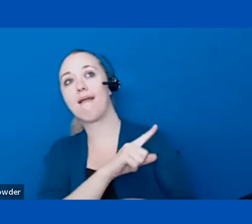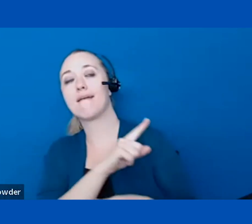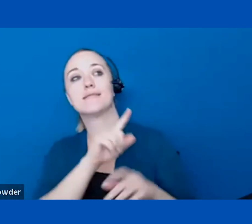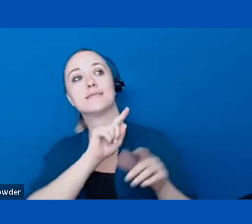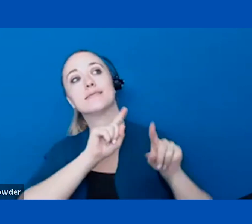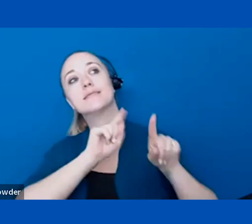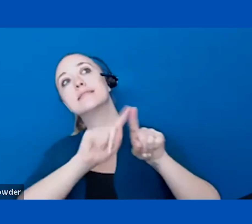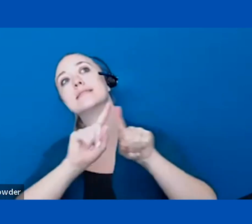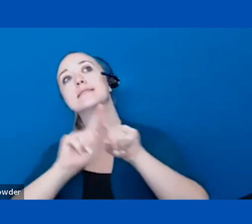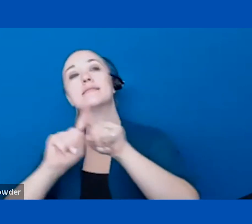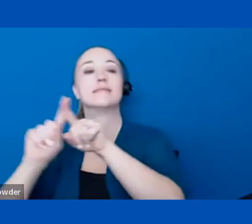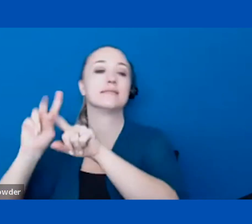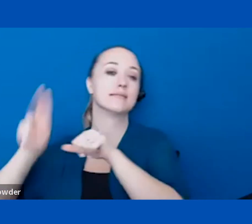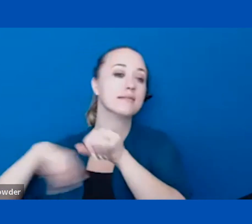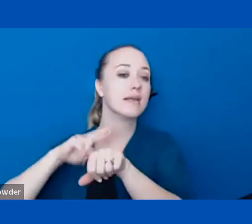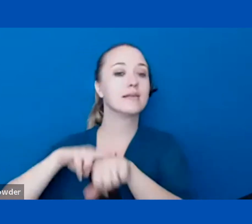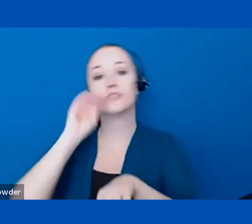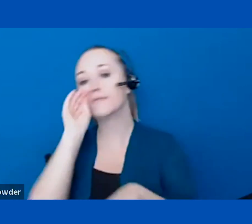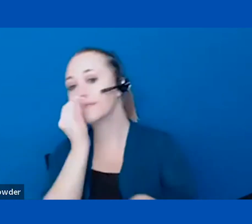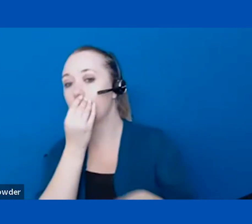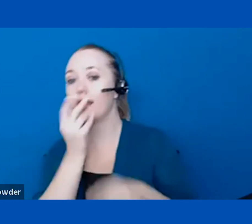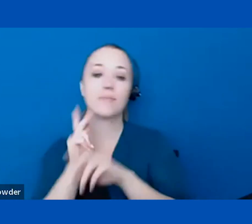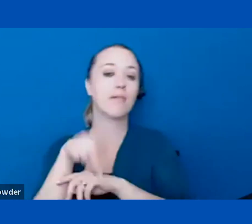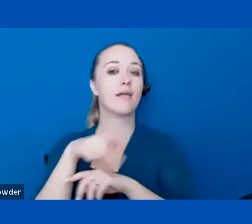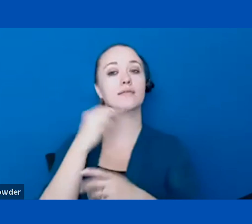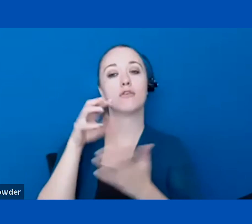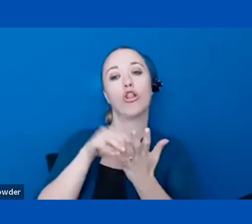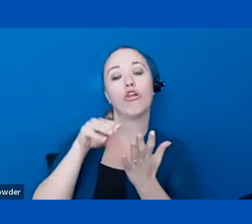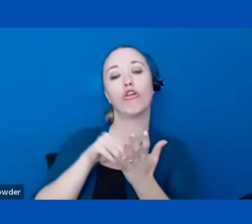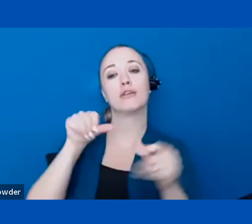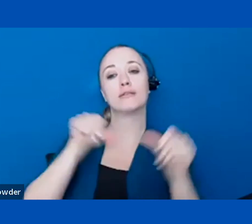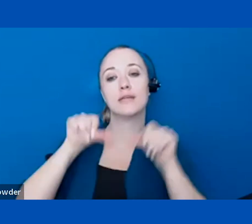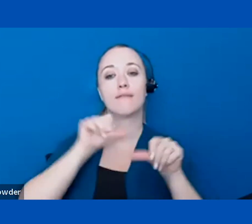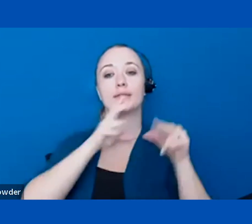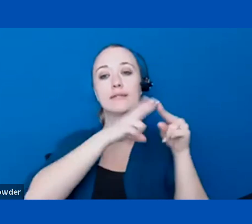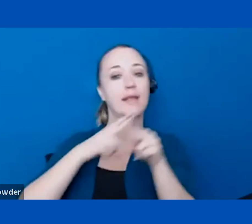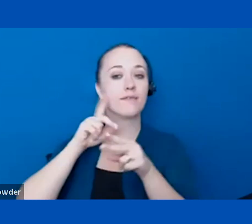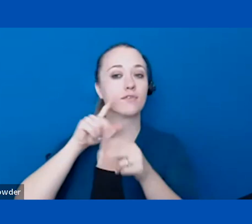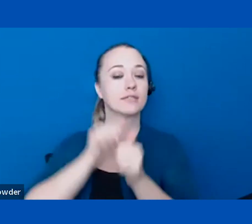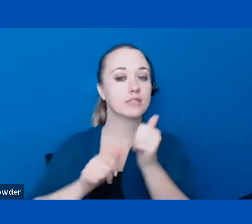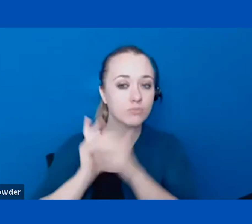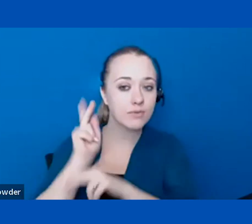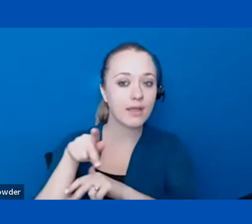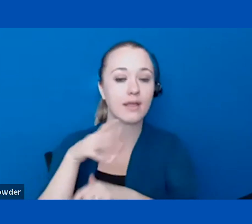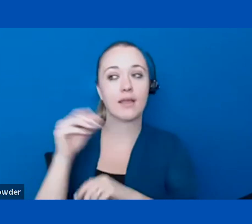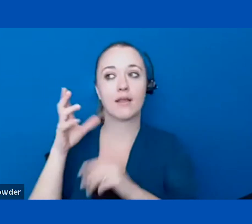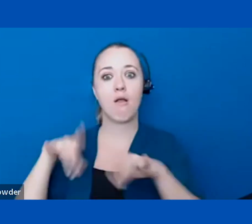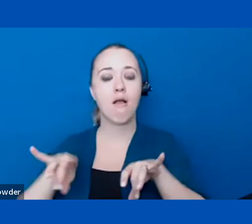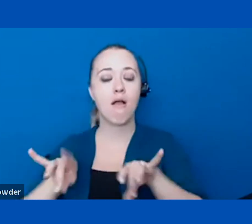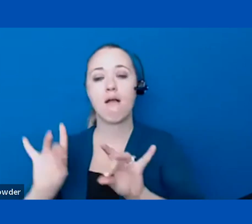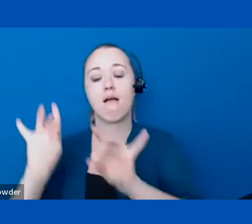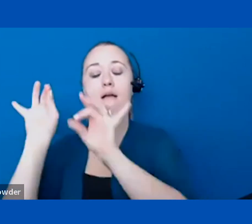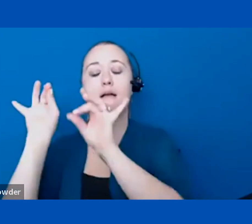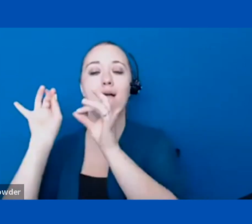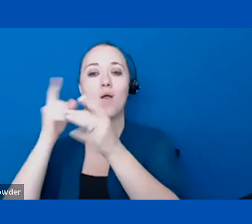like nature and flowering plants and learning the scientific names of each plant and like discovering what makes